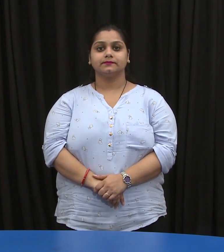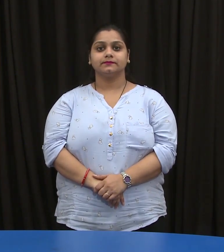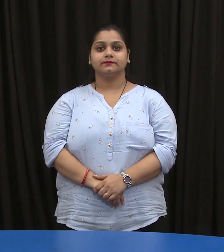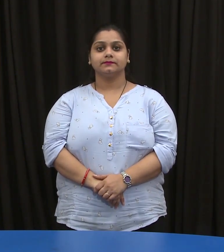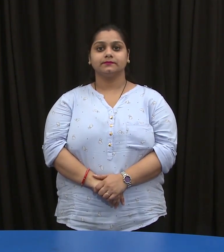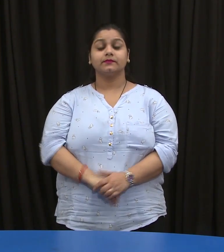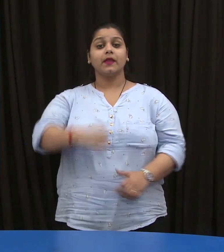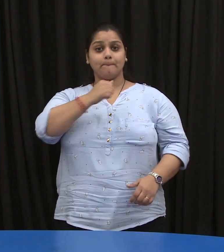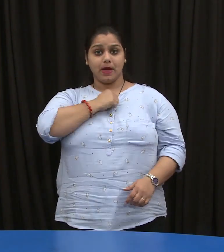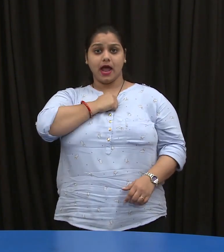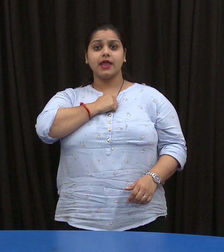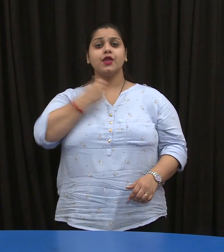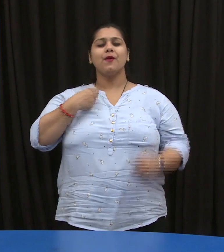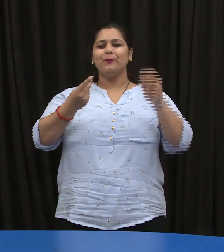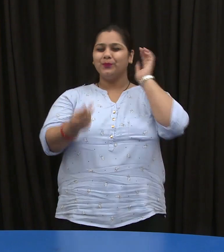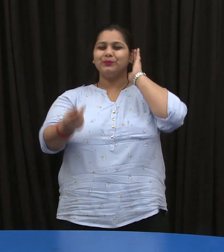My music.